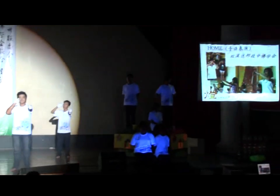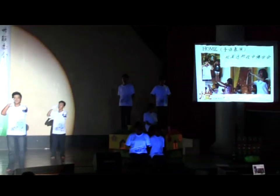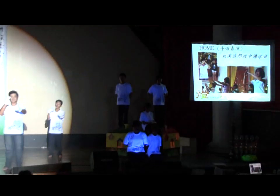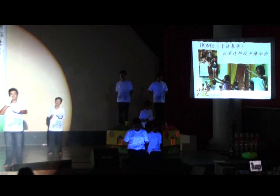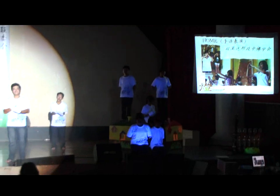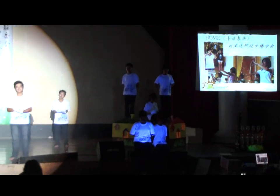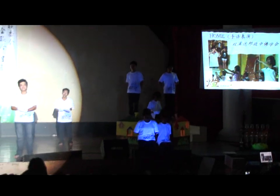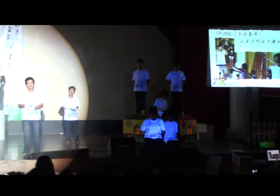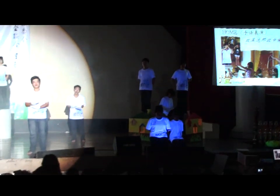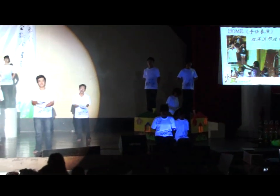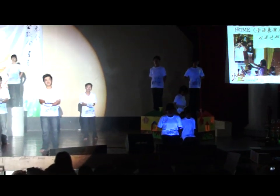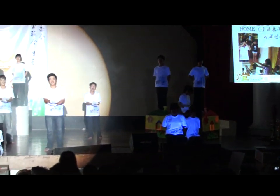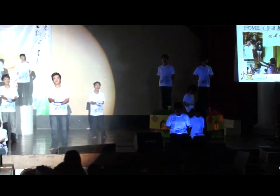It's just so long